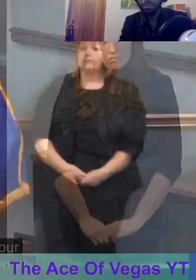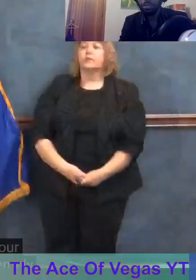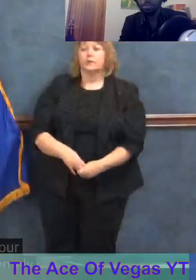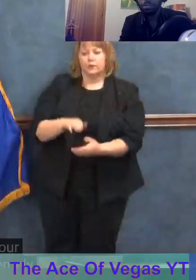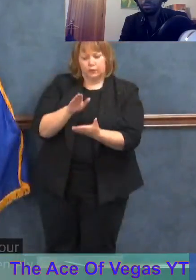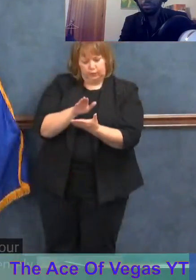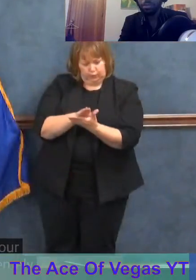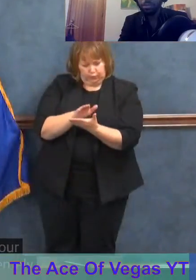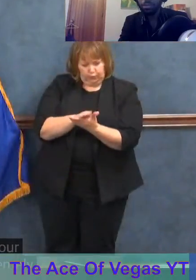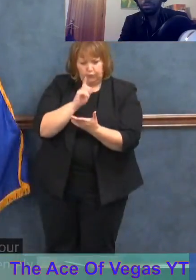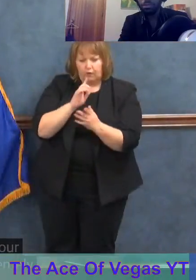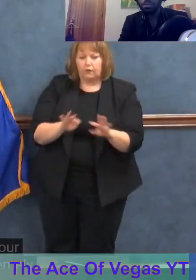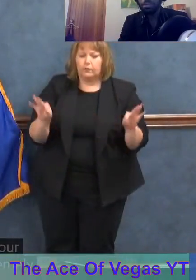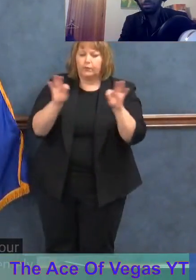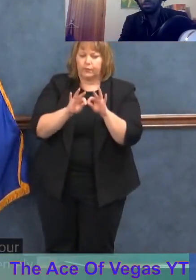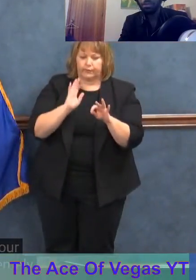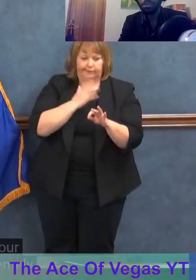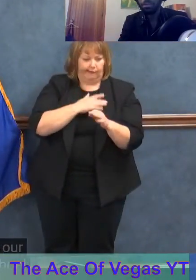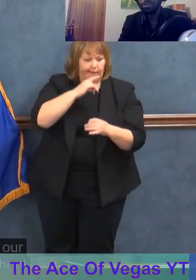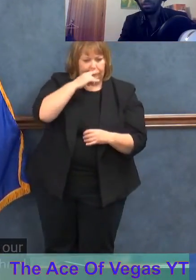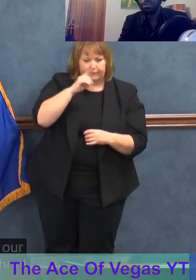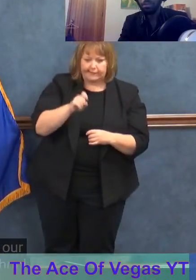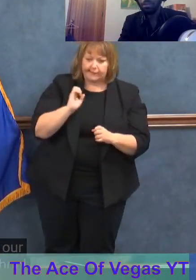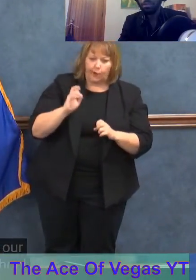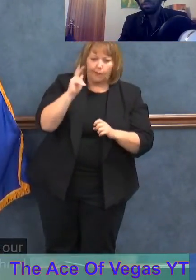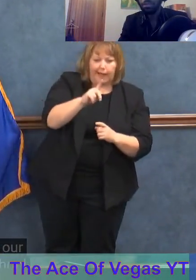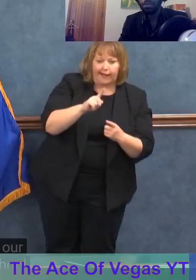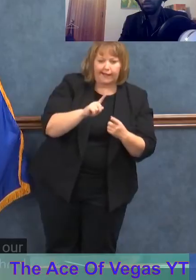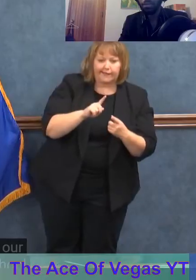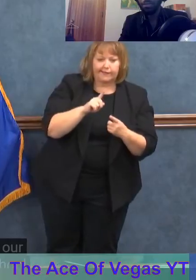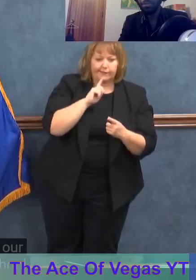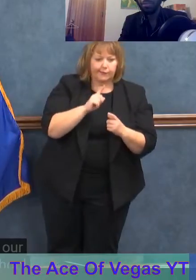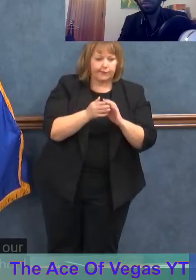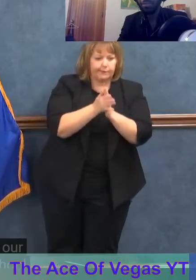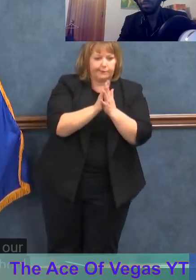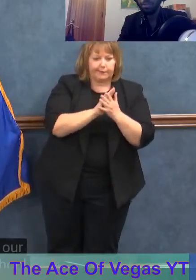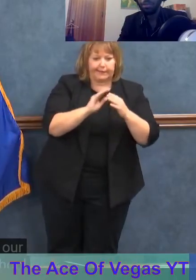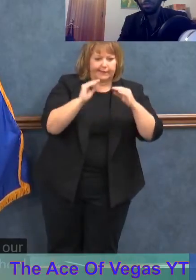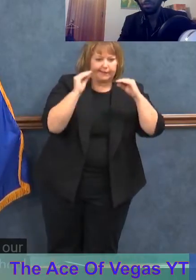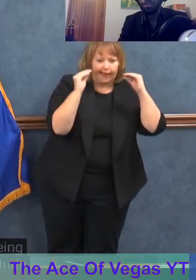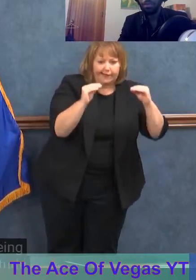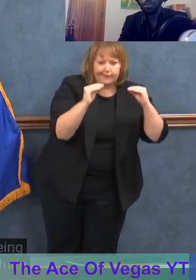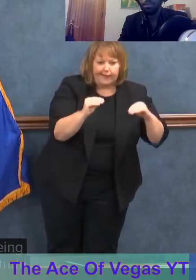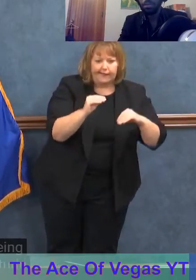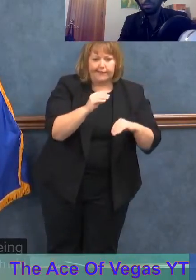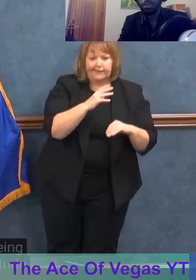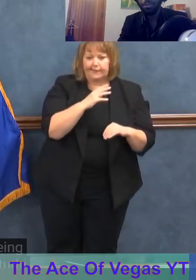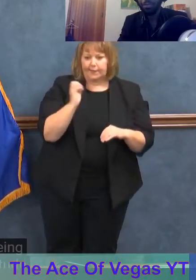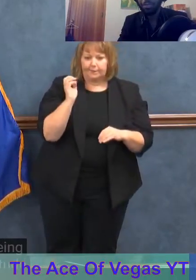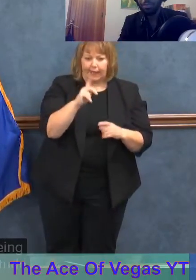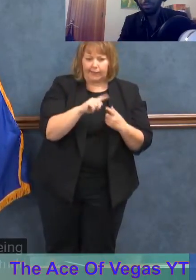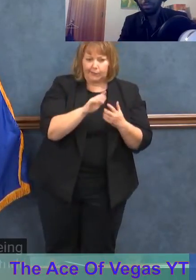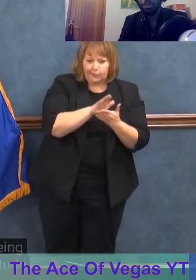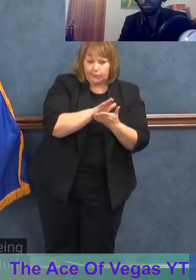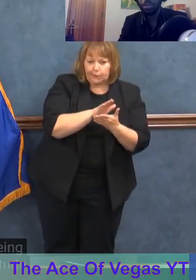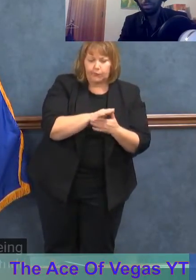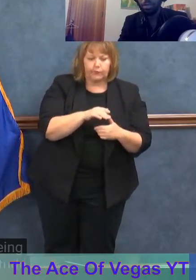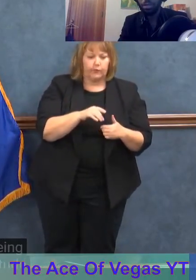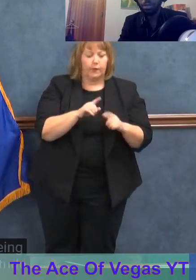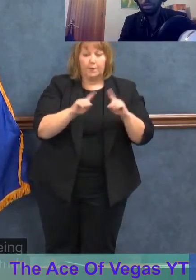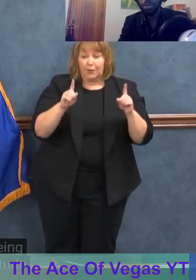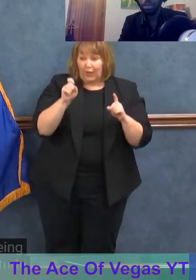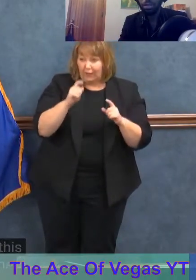need to get back to school. They need to get back to being educated. We've got a multitude of issues there. You've got the students, you've got the teachers, you've got the